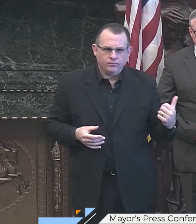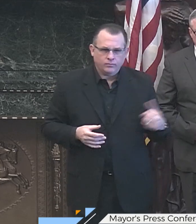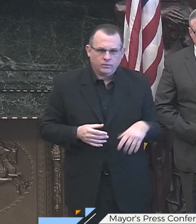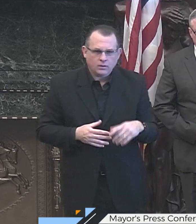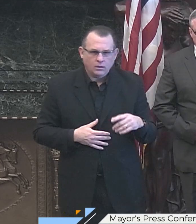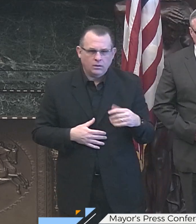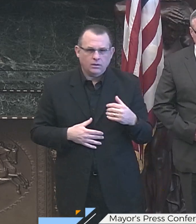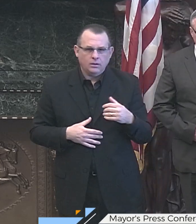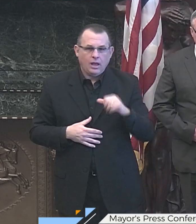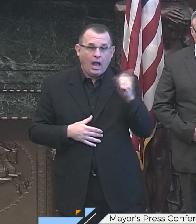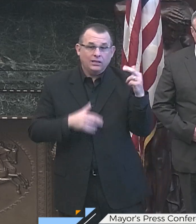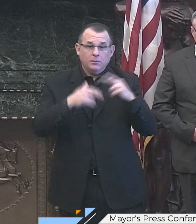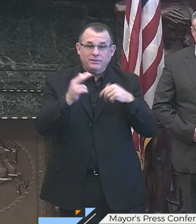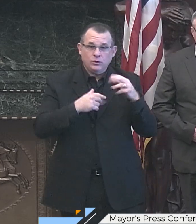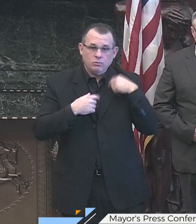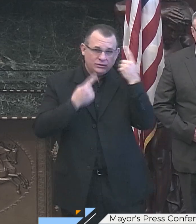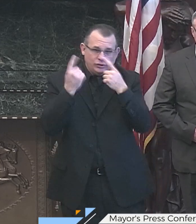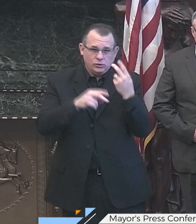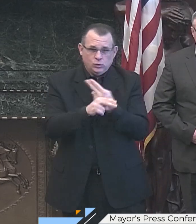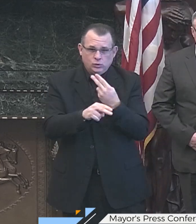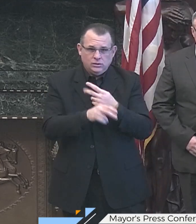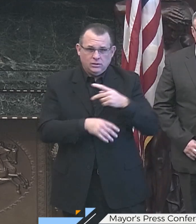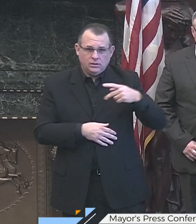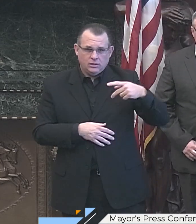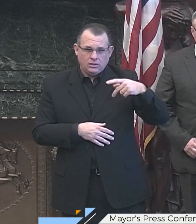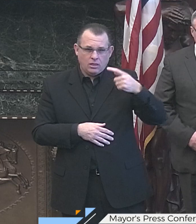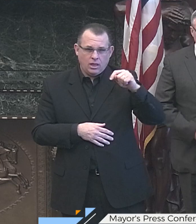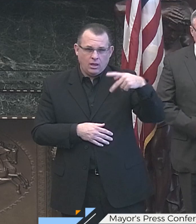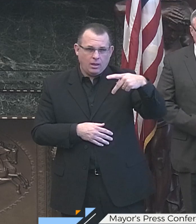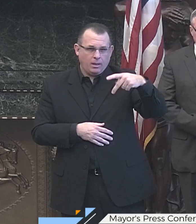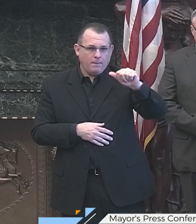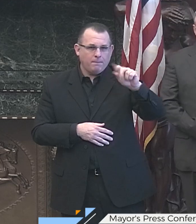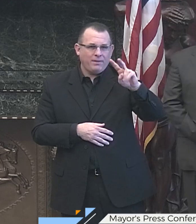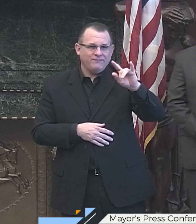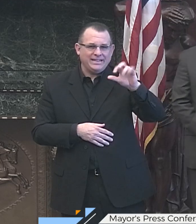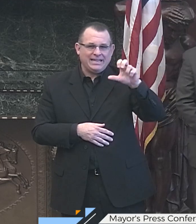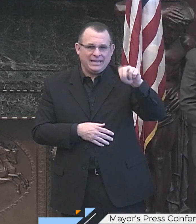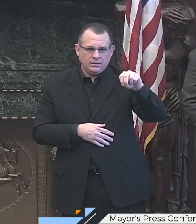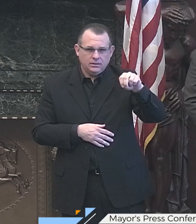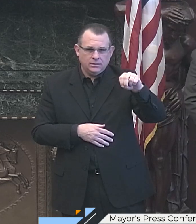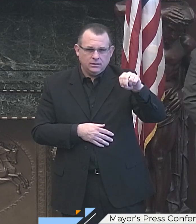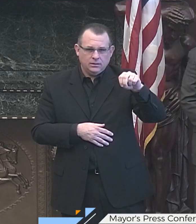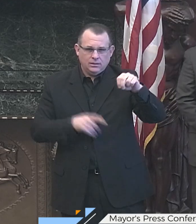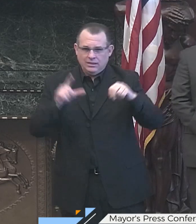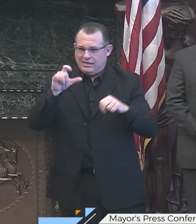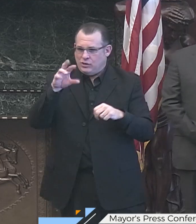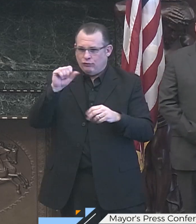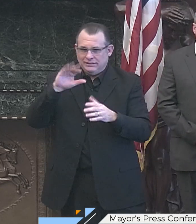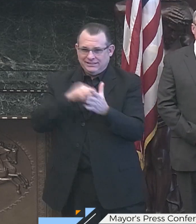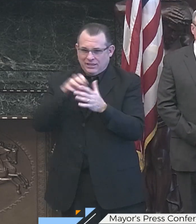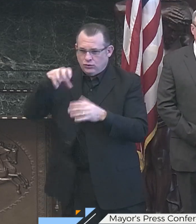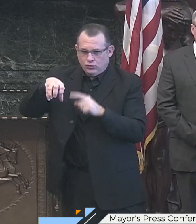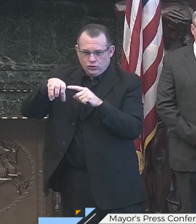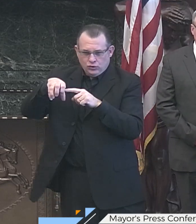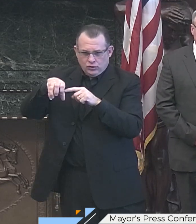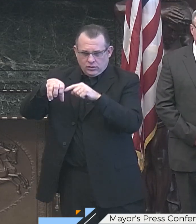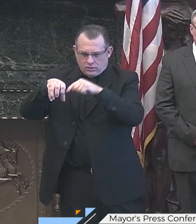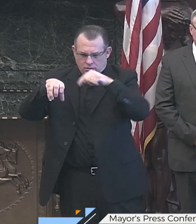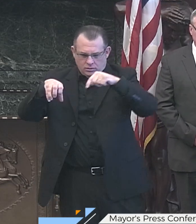pavilion, which is catty corner from the Leah Corr Center, and the parking garage as well for staging.